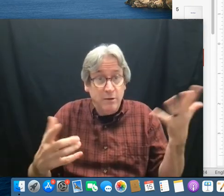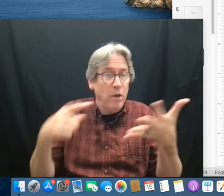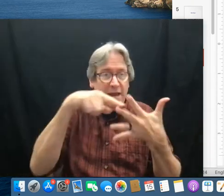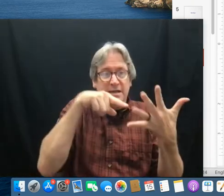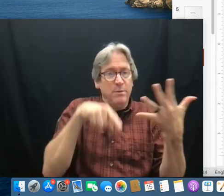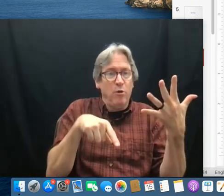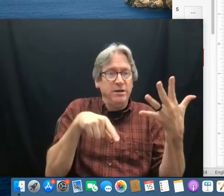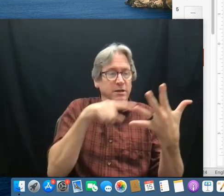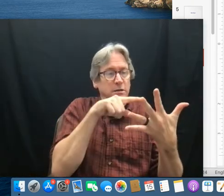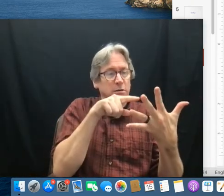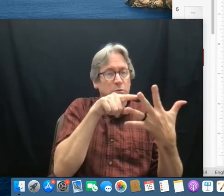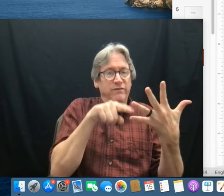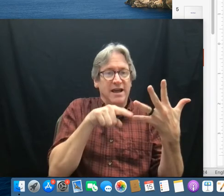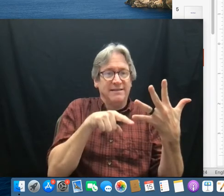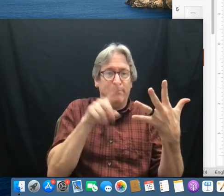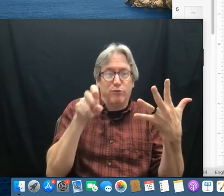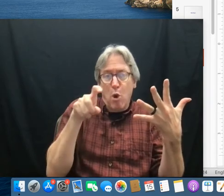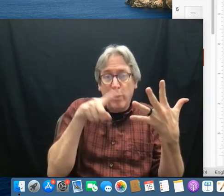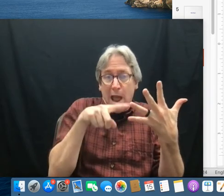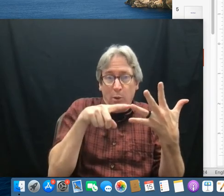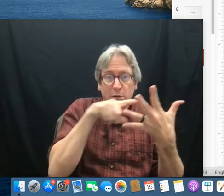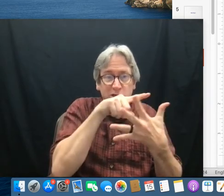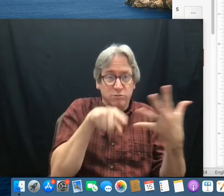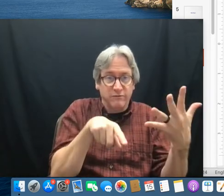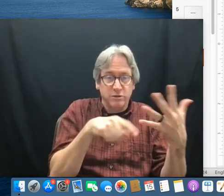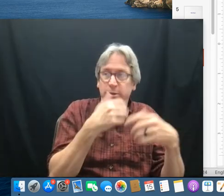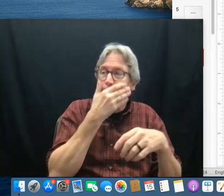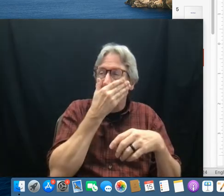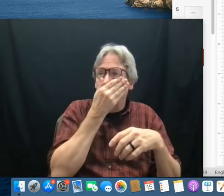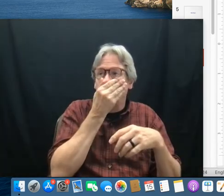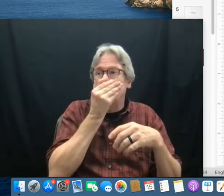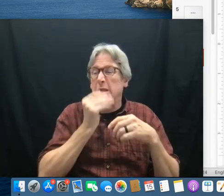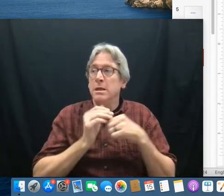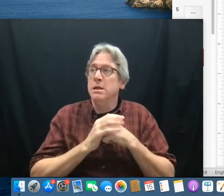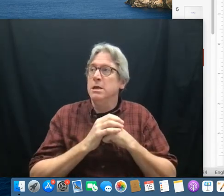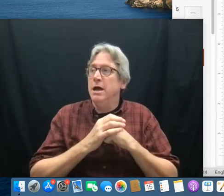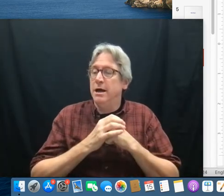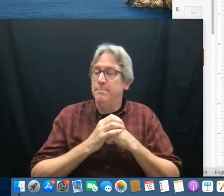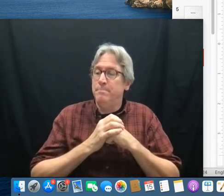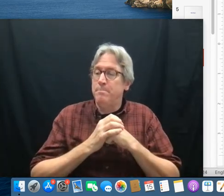and then anytime we pointed, we've got that pronoun to refer to it.